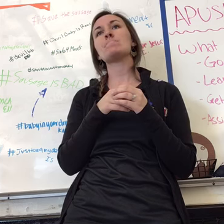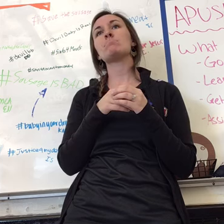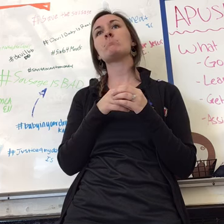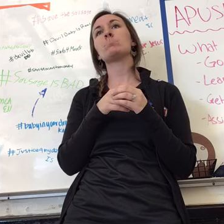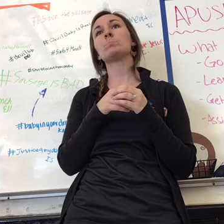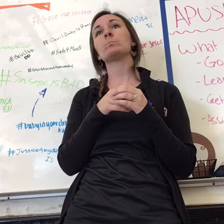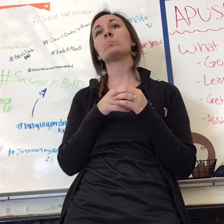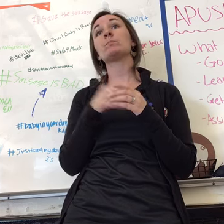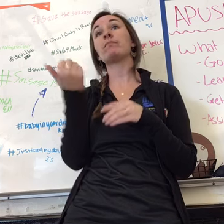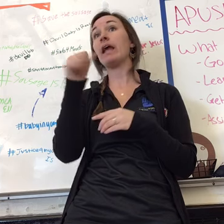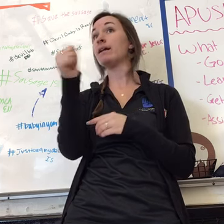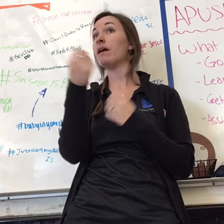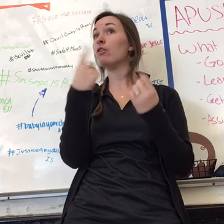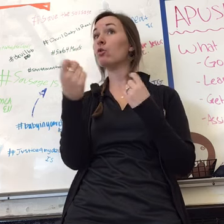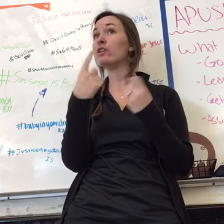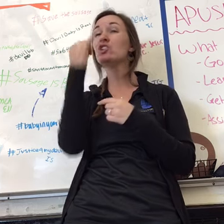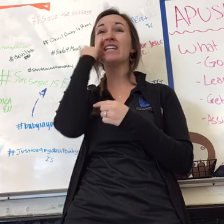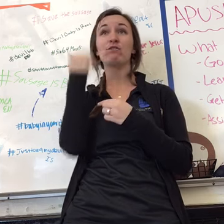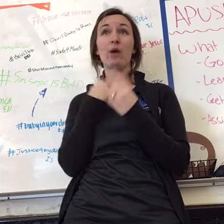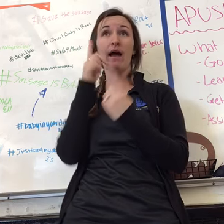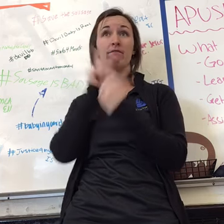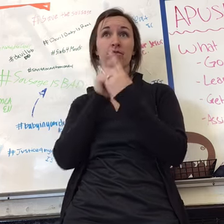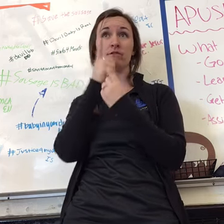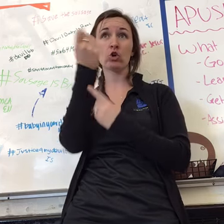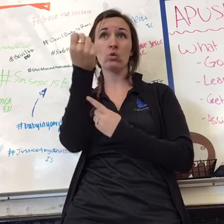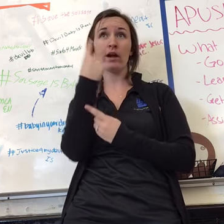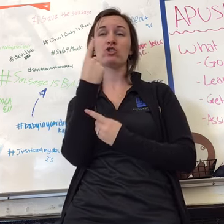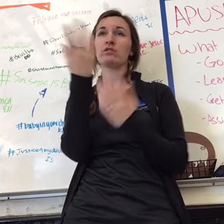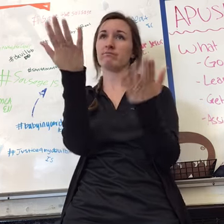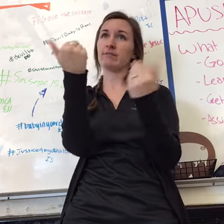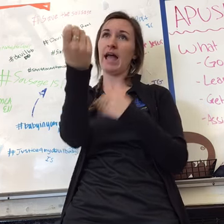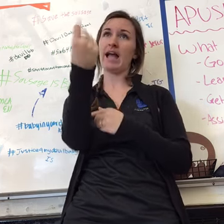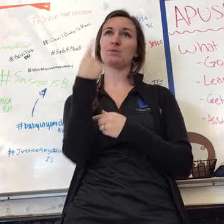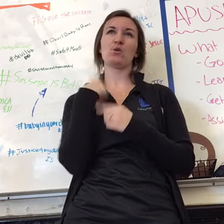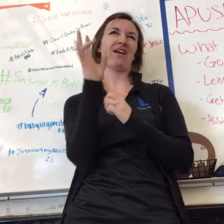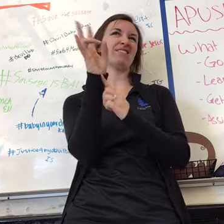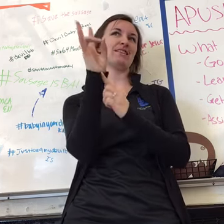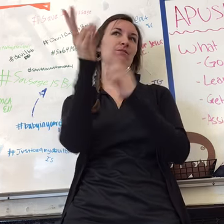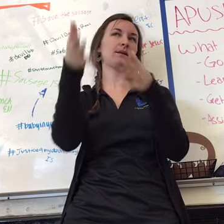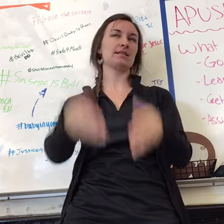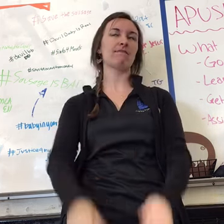Okay, well, if you have some individual questions, come ask me. You have like 7 minutes left in your lunch. Thank you for coming.